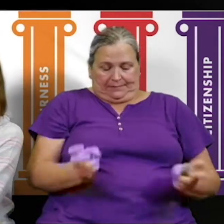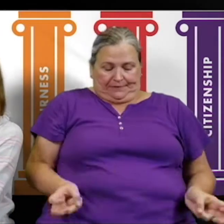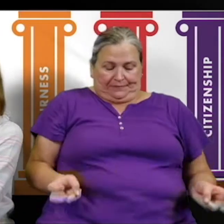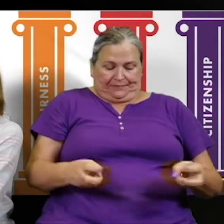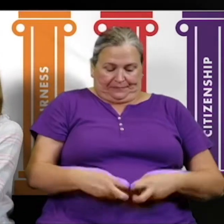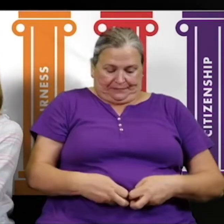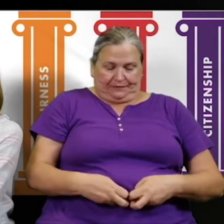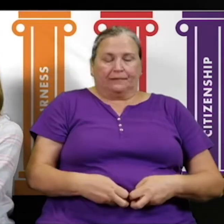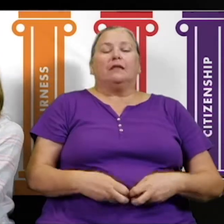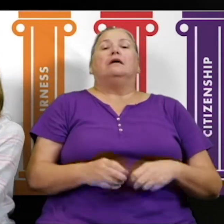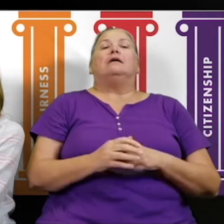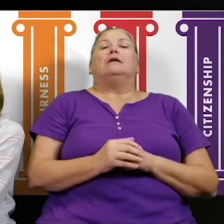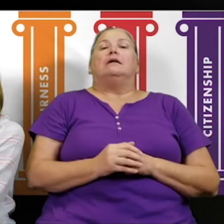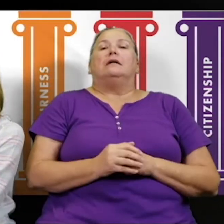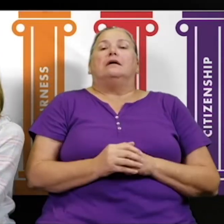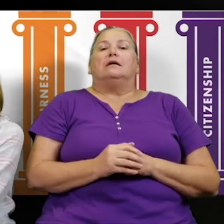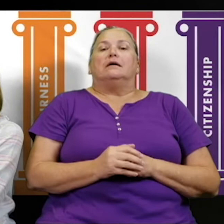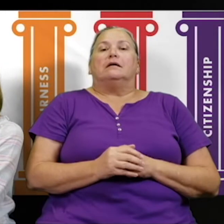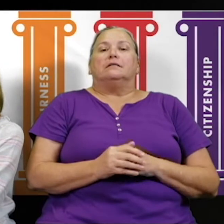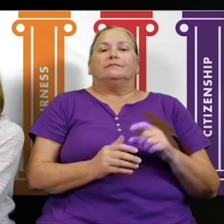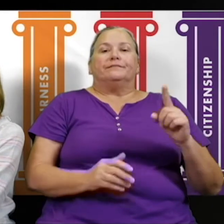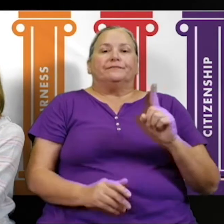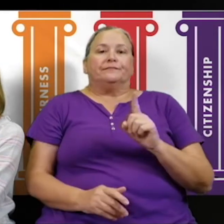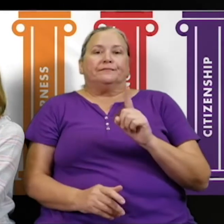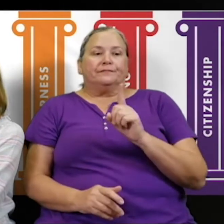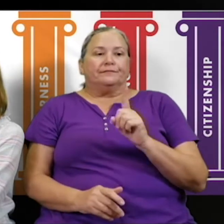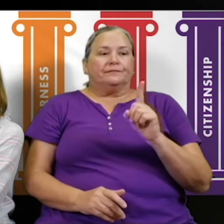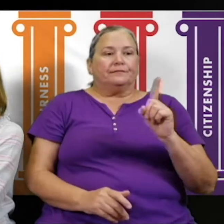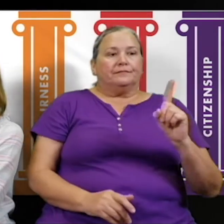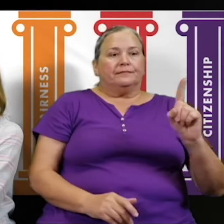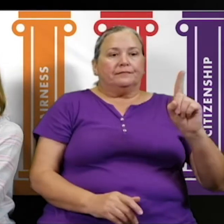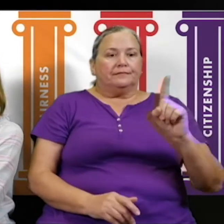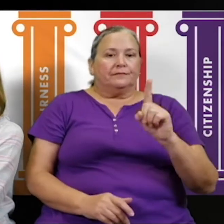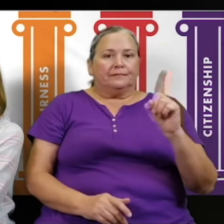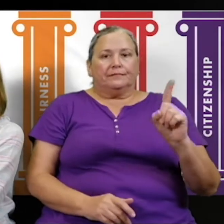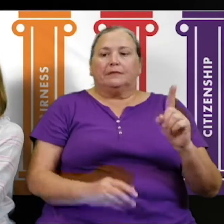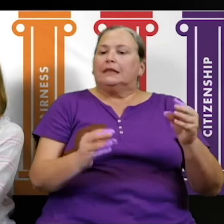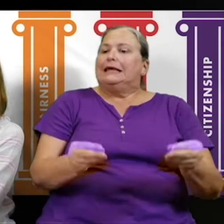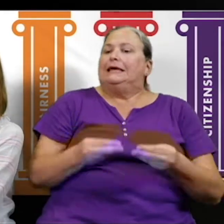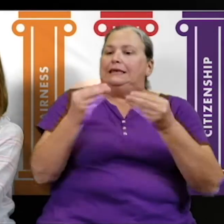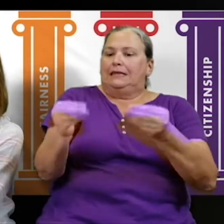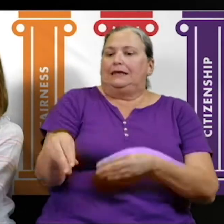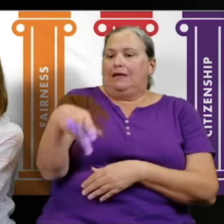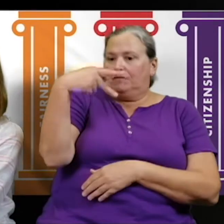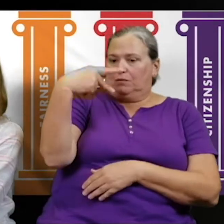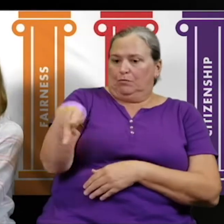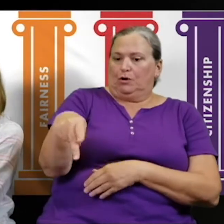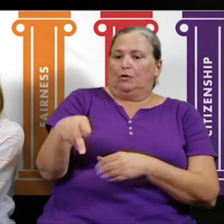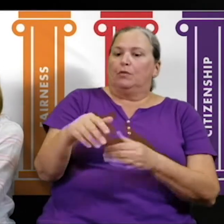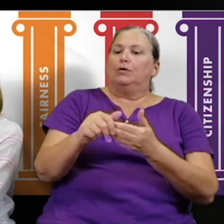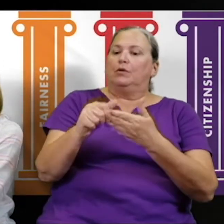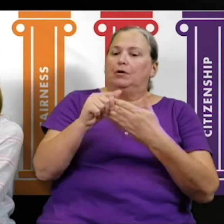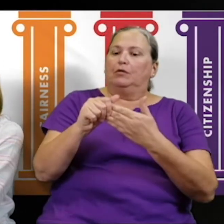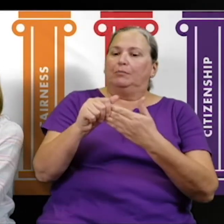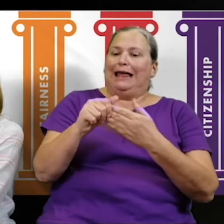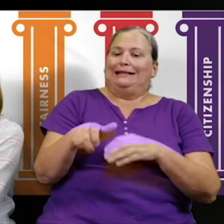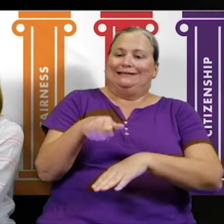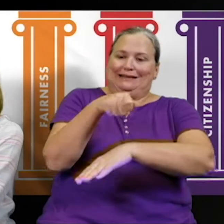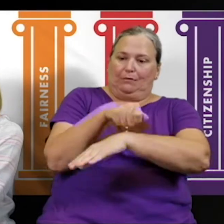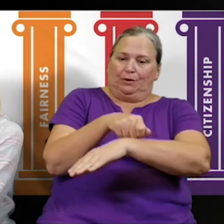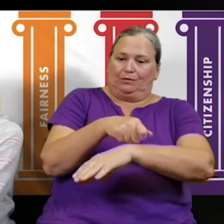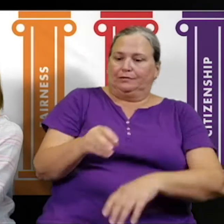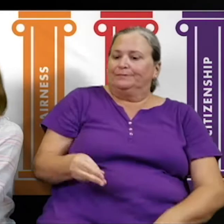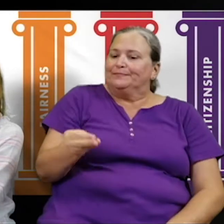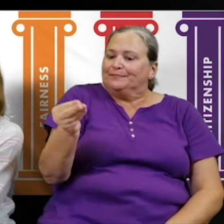go home, Mr. Slinger strolled over to Lily and gave her purple plastic purse back. "It's a beautiful